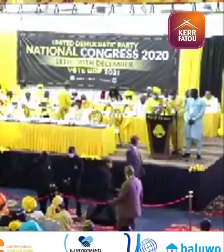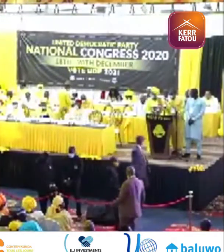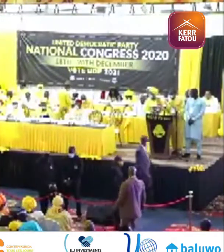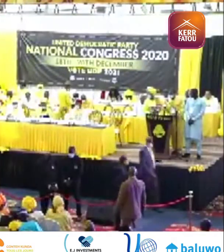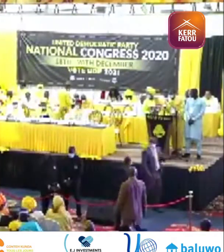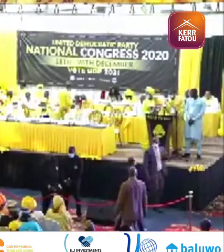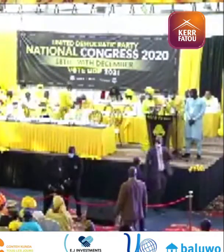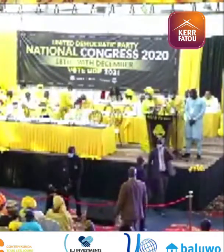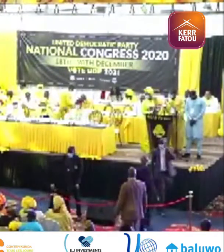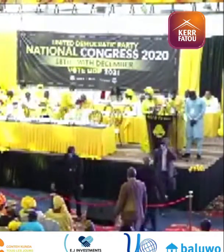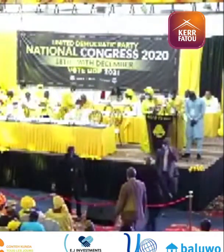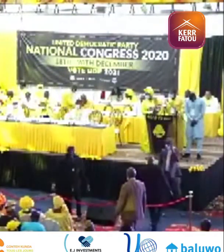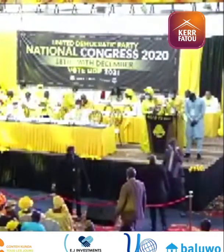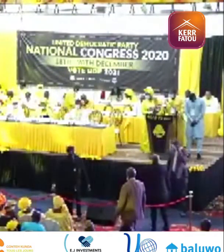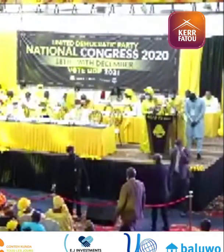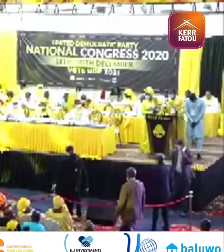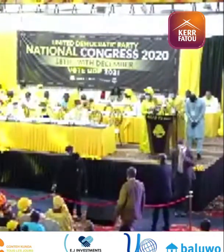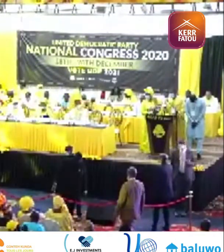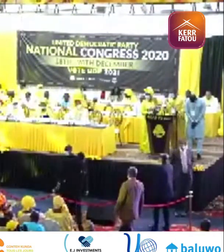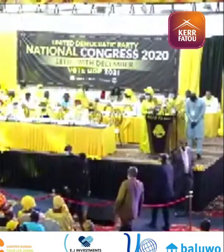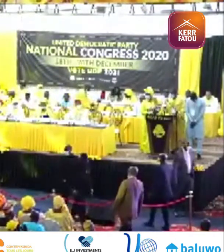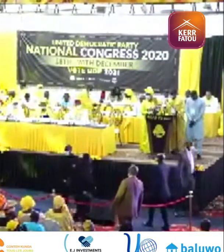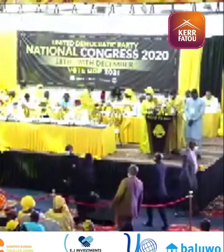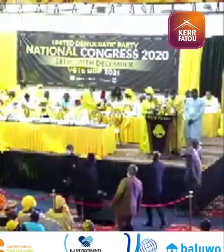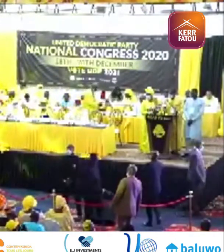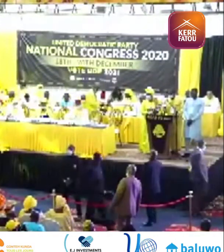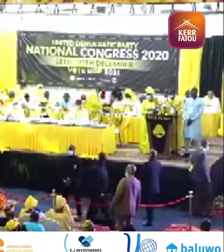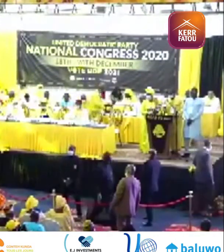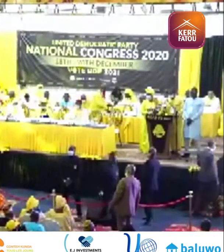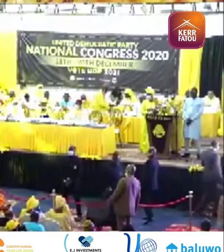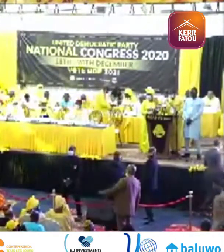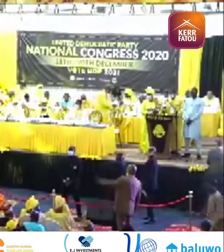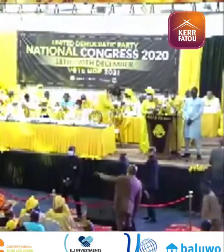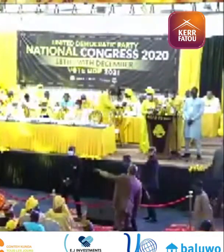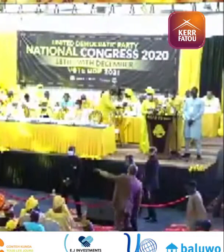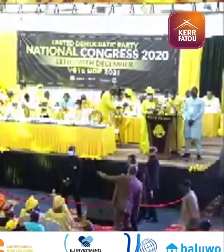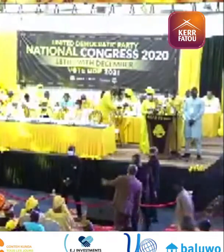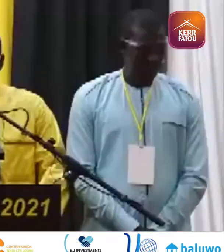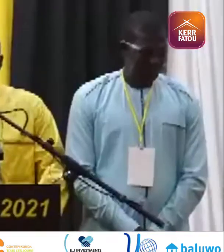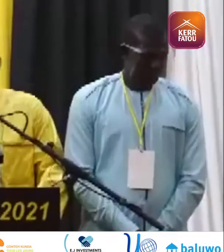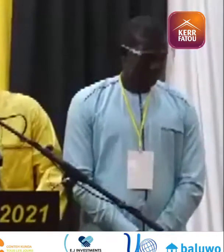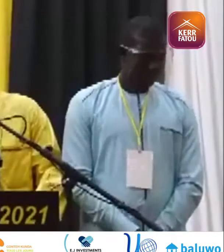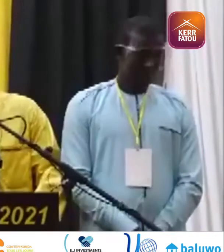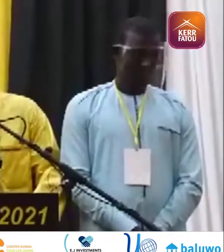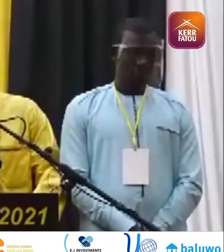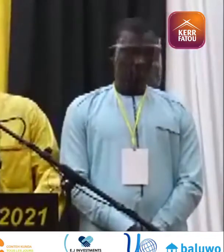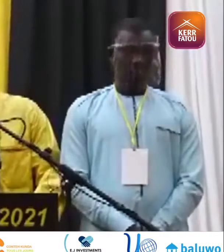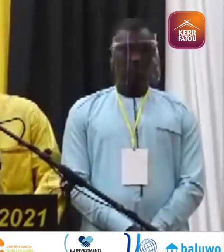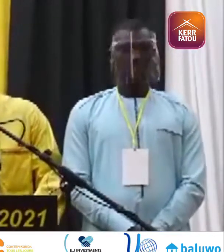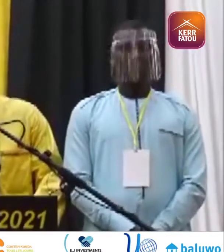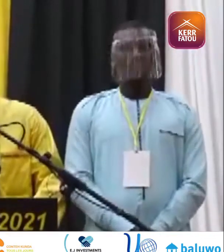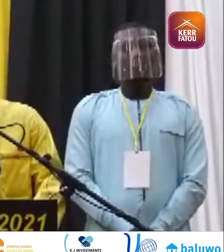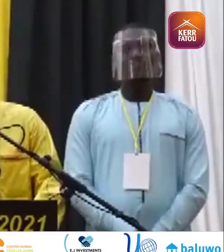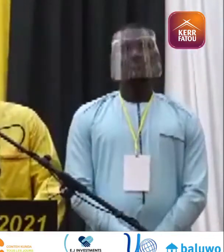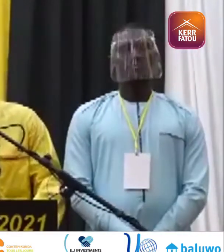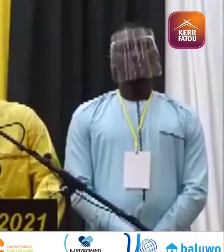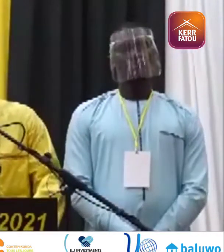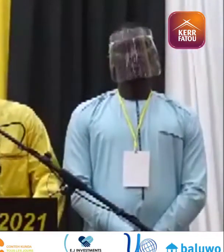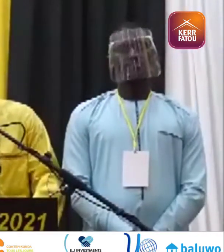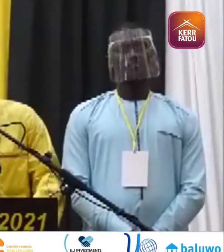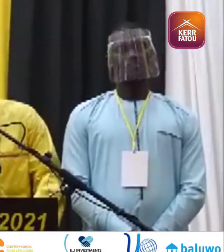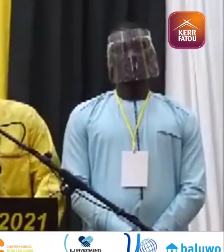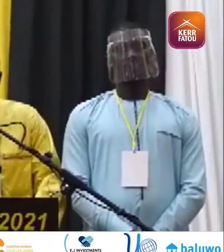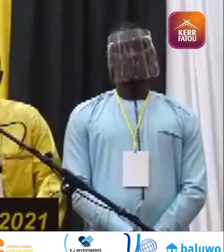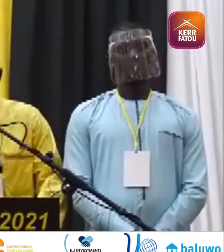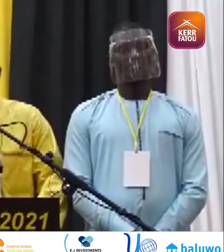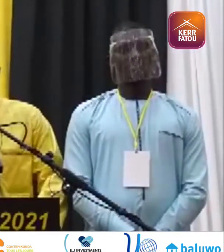Olidibo kanyine itanda lako mbetembo minto mobe minibe shino lefele kuninta. Bao nyinjulo minteita teng